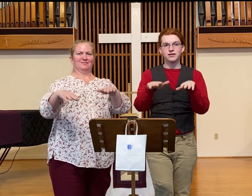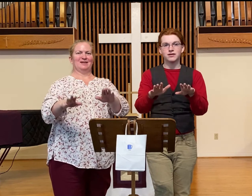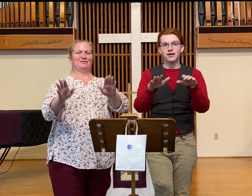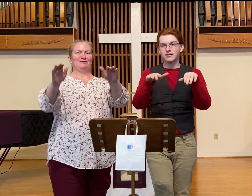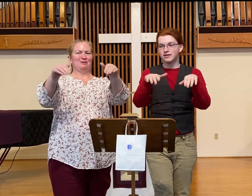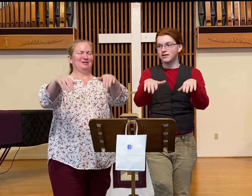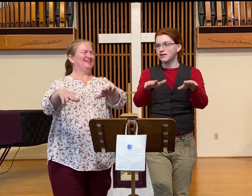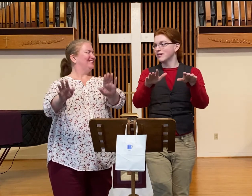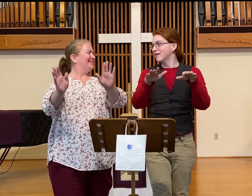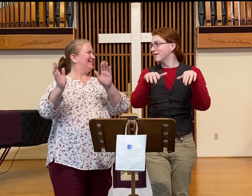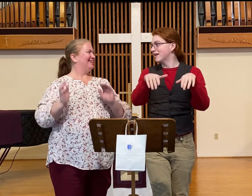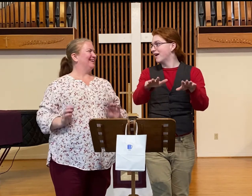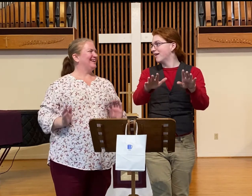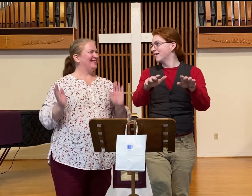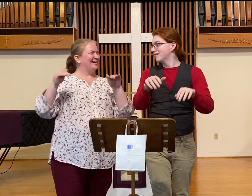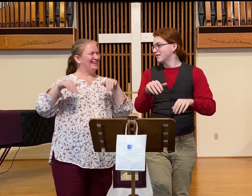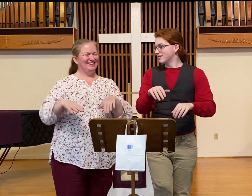Kind of a fun one. Yeah.